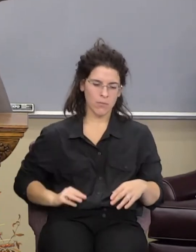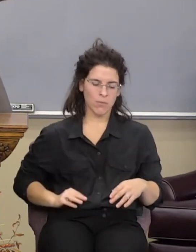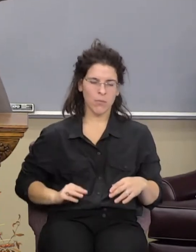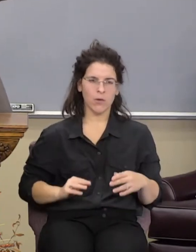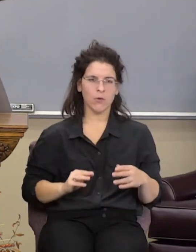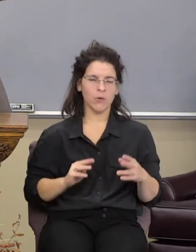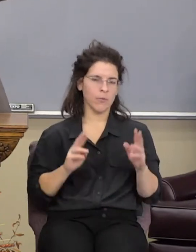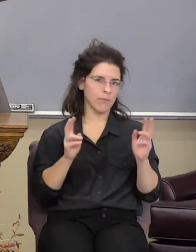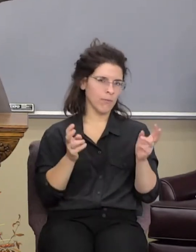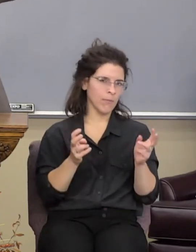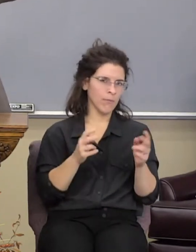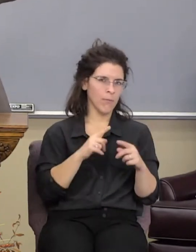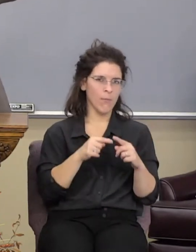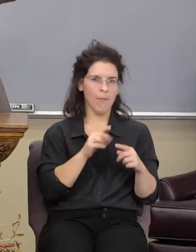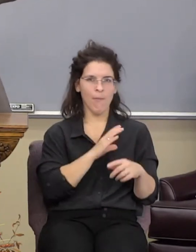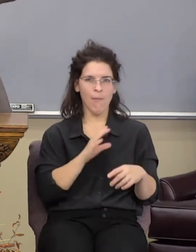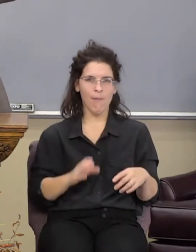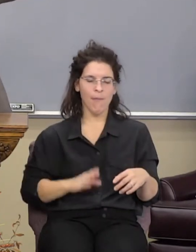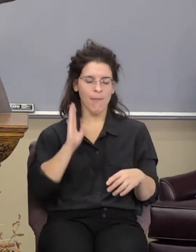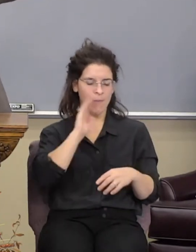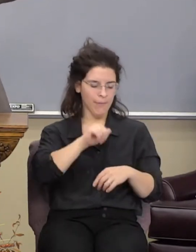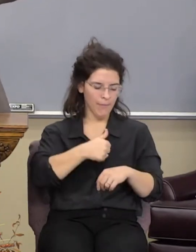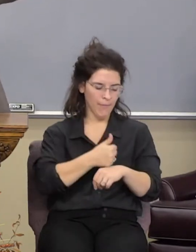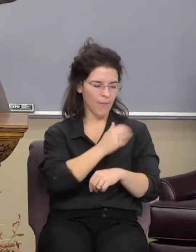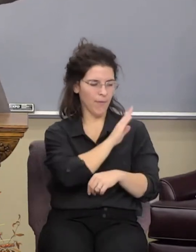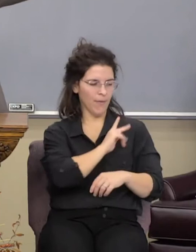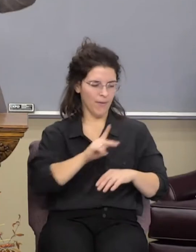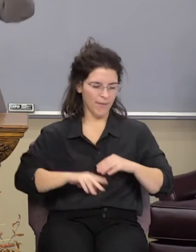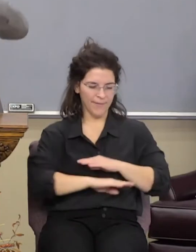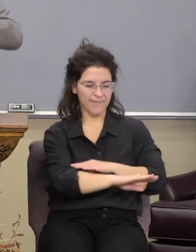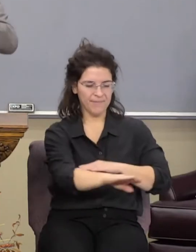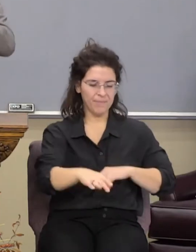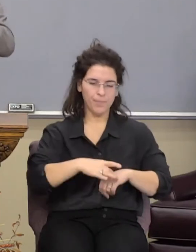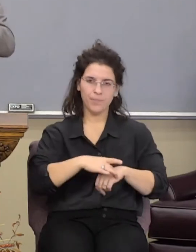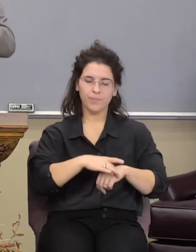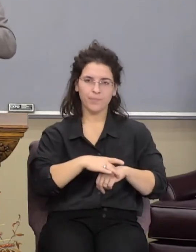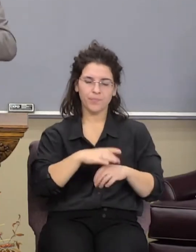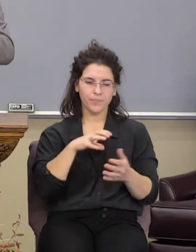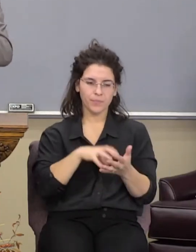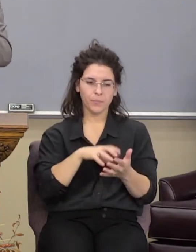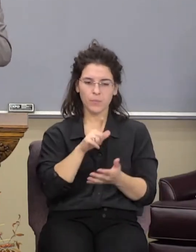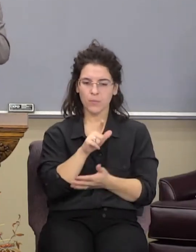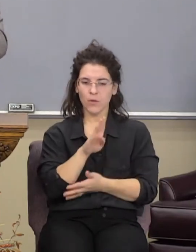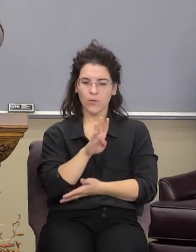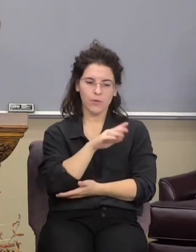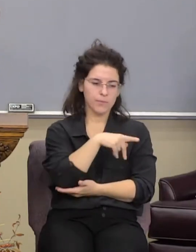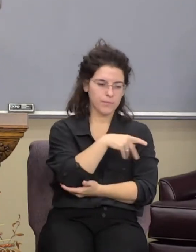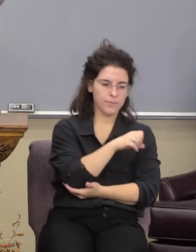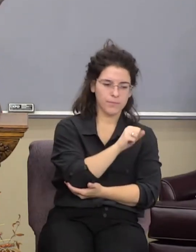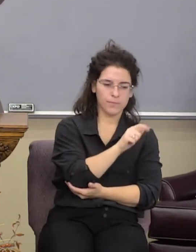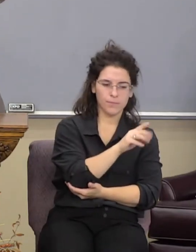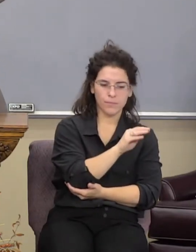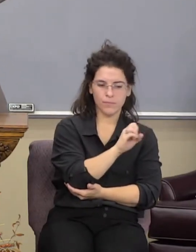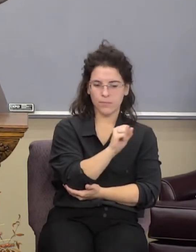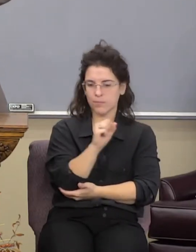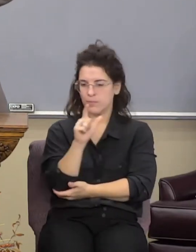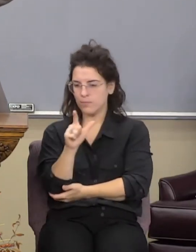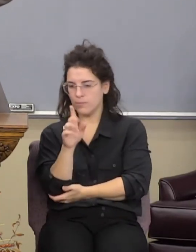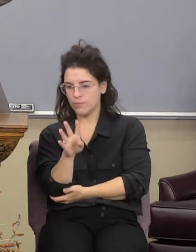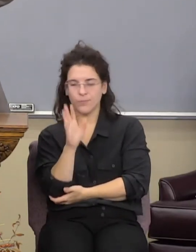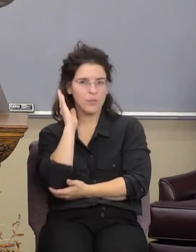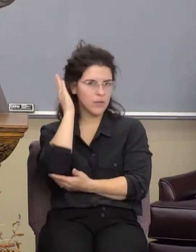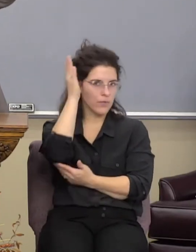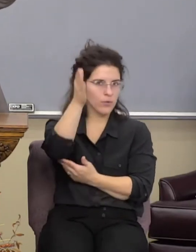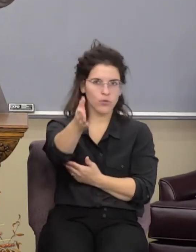title when Christ is going to establish his kingdom on the earth. Chapter 24 of Psalms is all yet